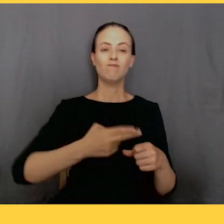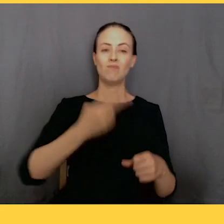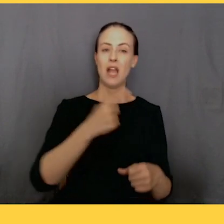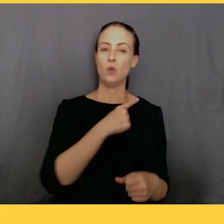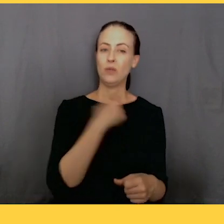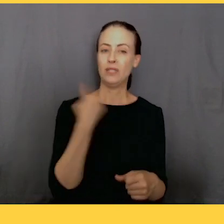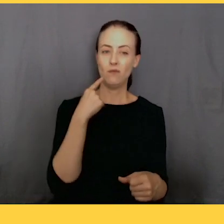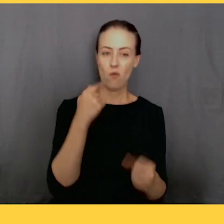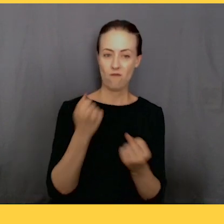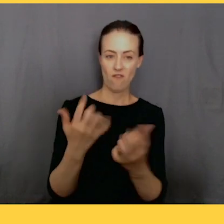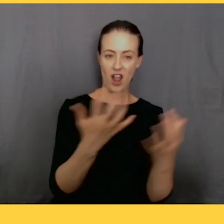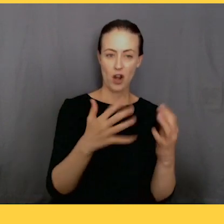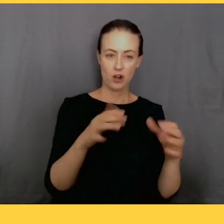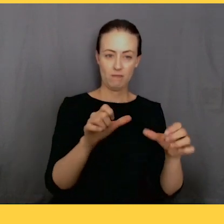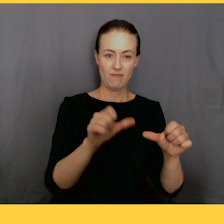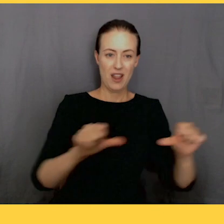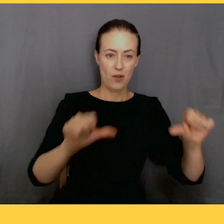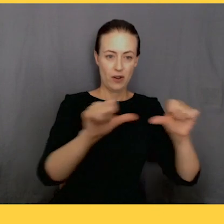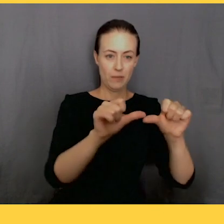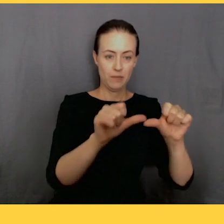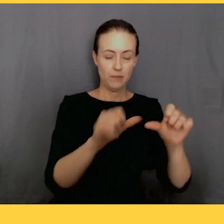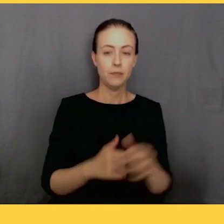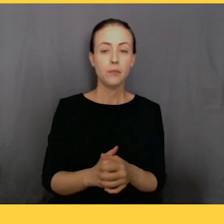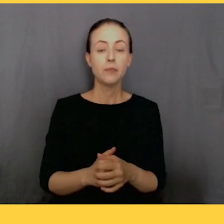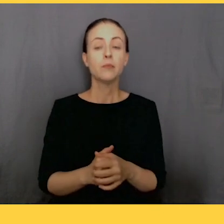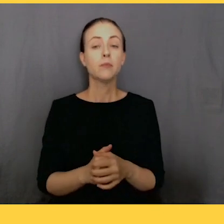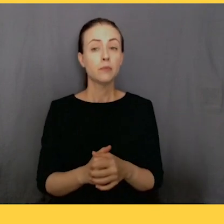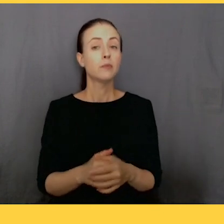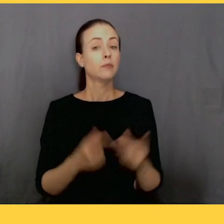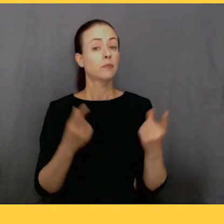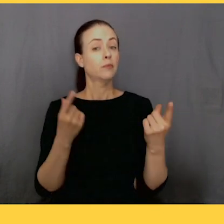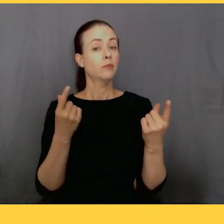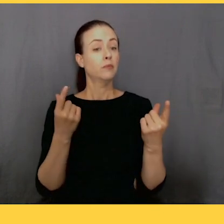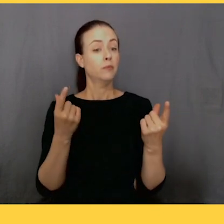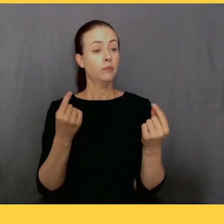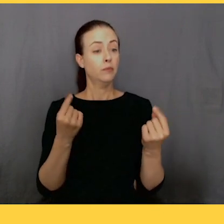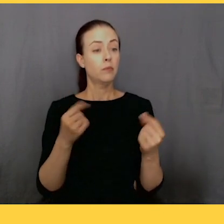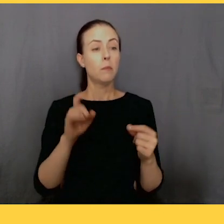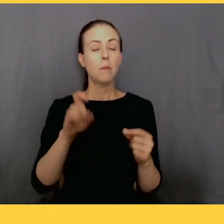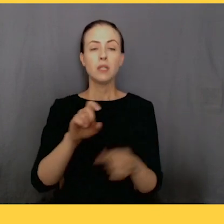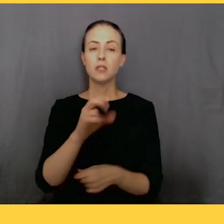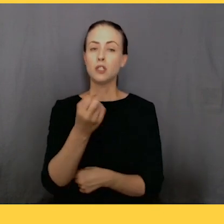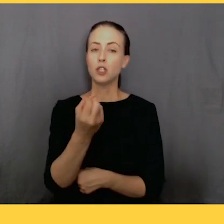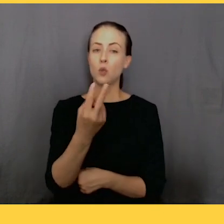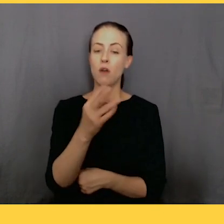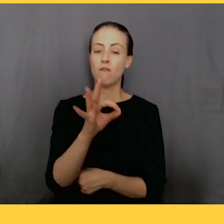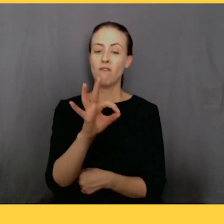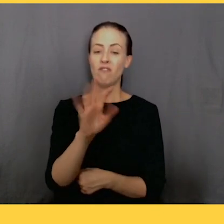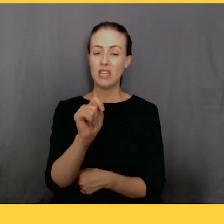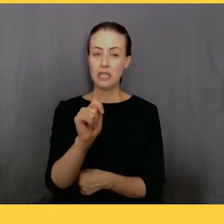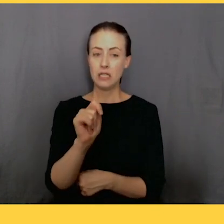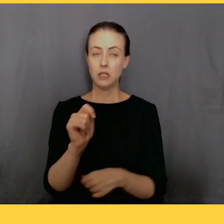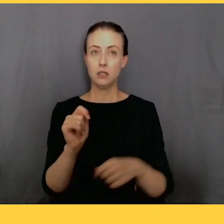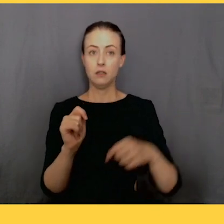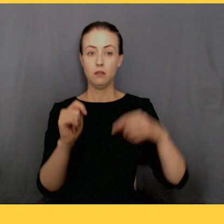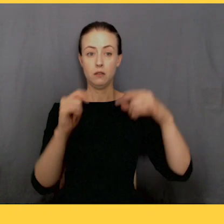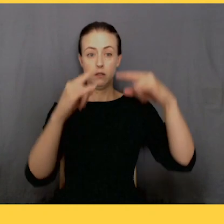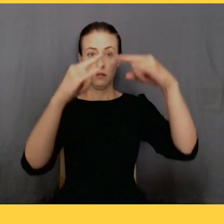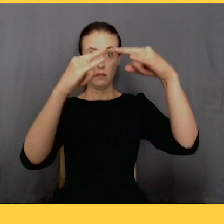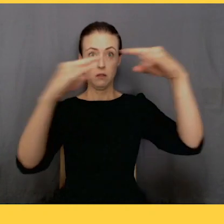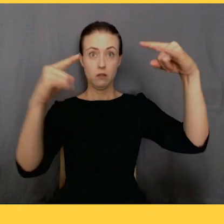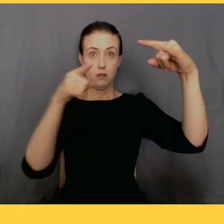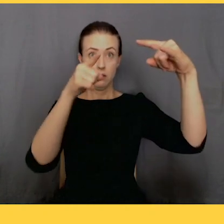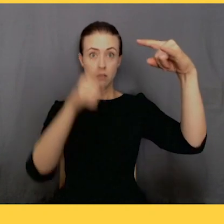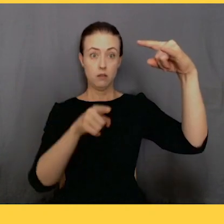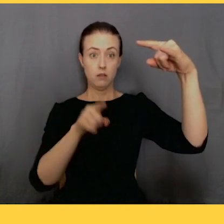fire risk area, the work includes creating a minimum of 12-foot clearance at the time of trim between tree and our power lines to